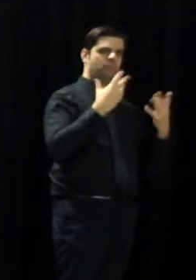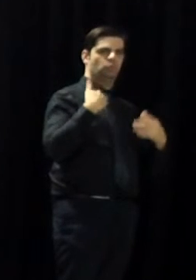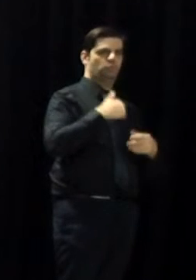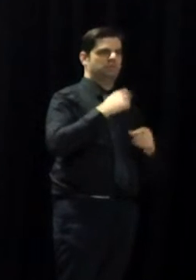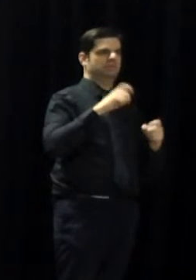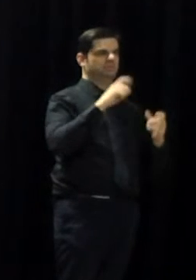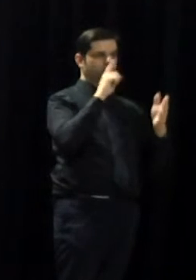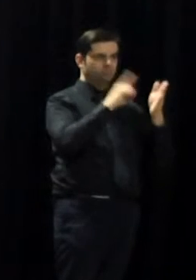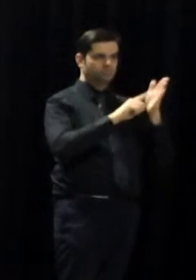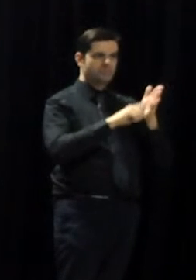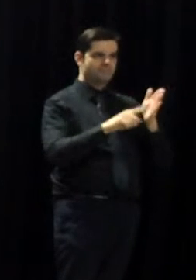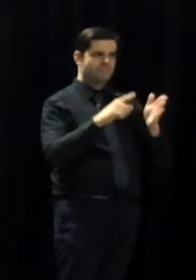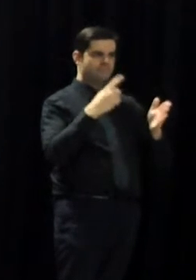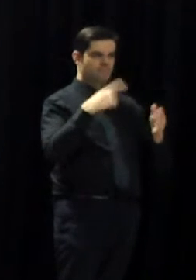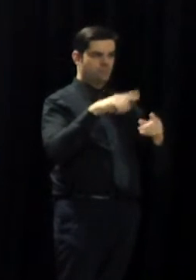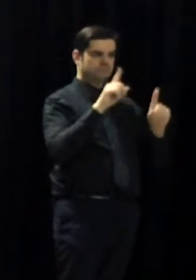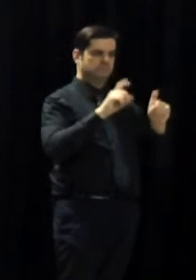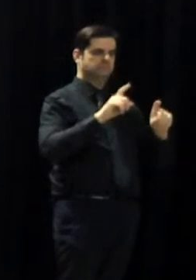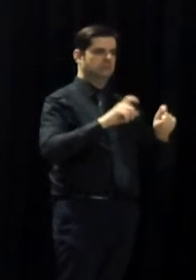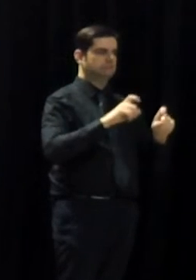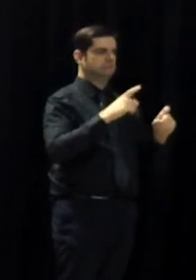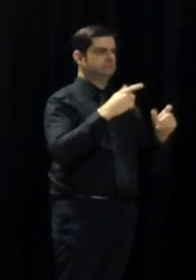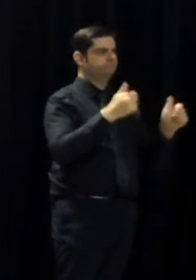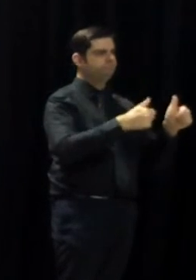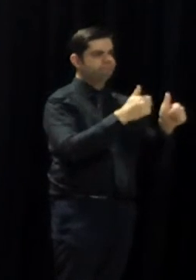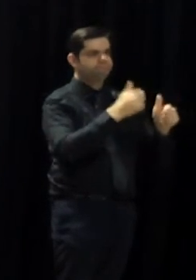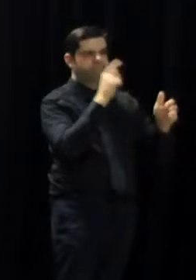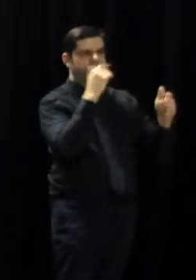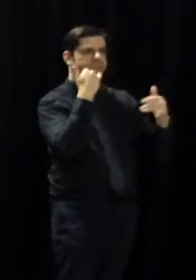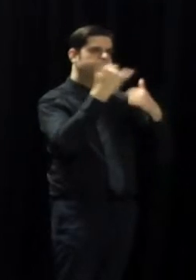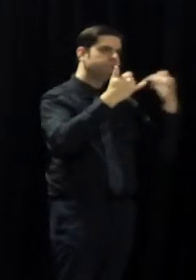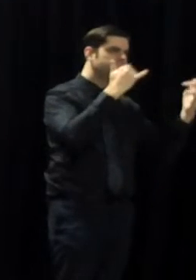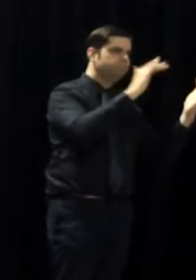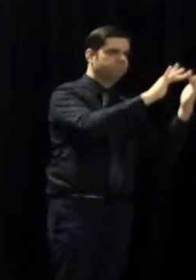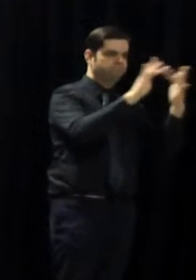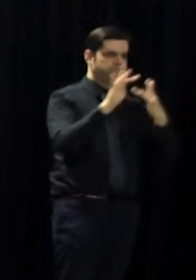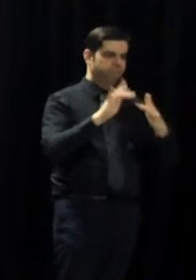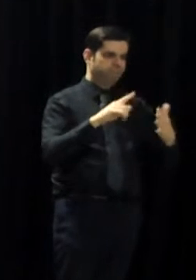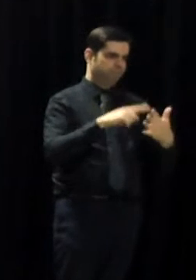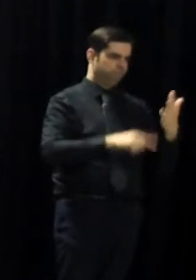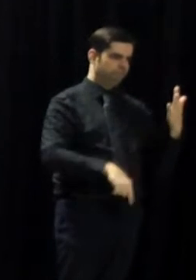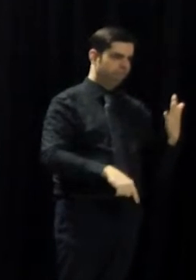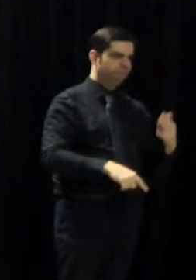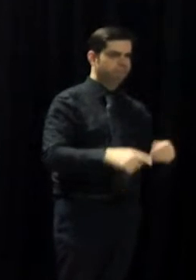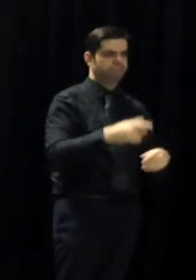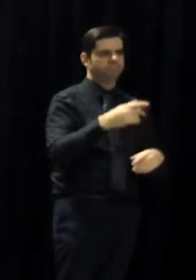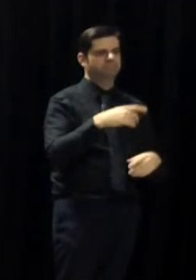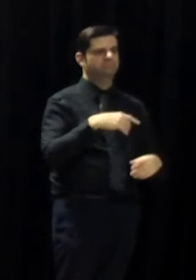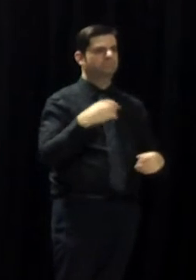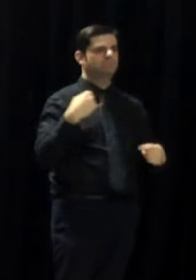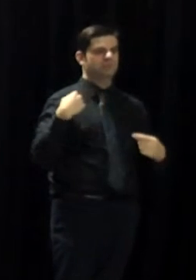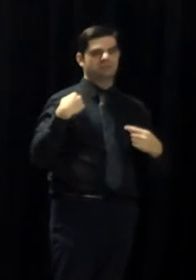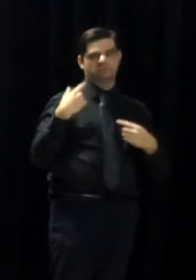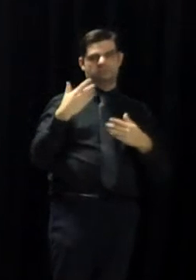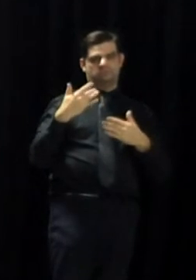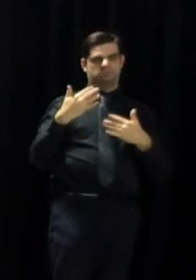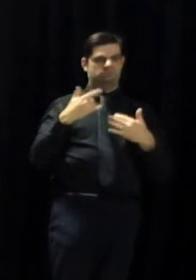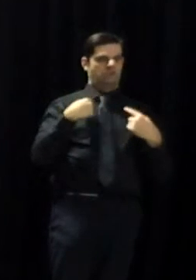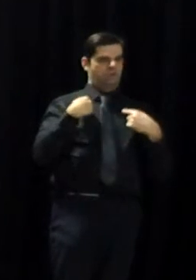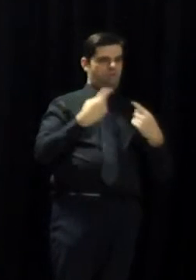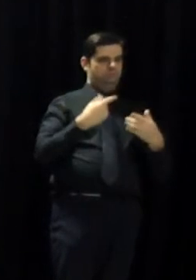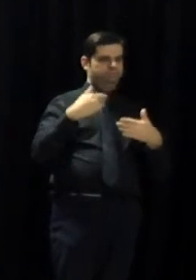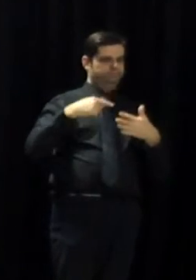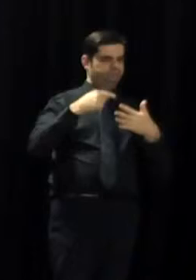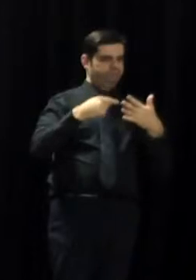being part of the vaccination process once we know more what that's going to look like. So the 90 those